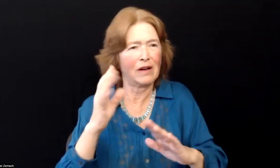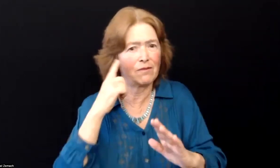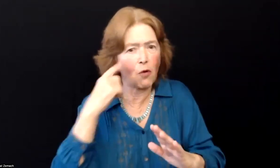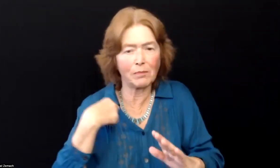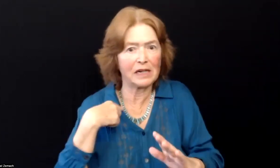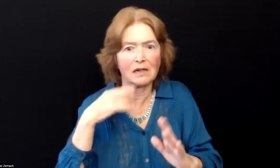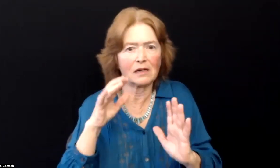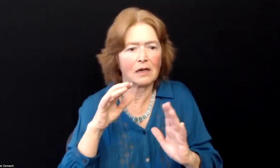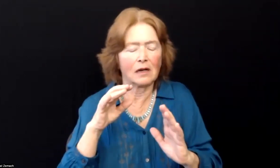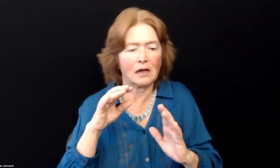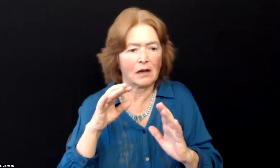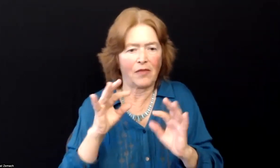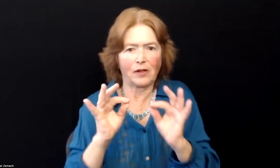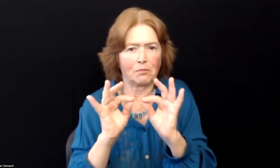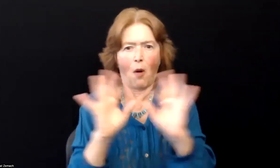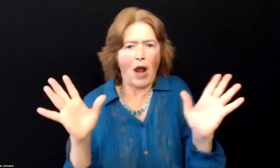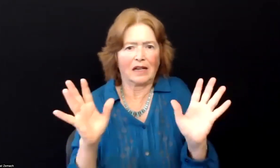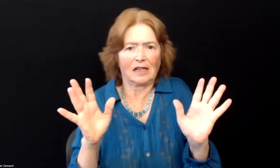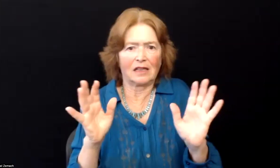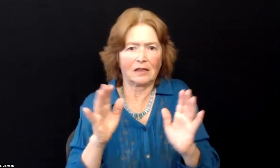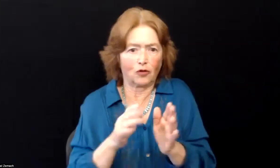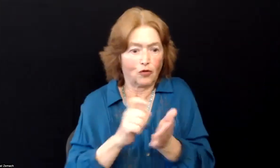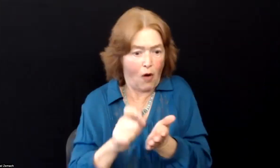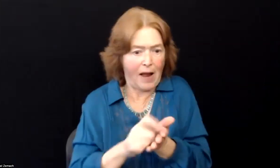English competency. And the book is pointless